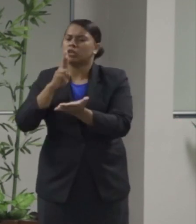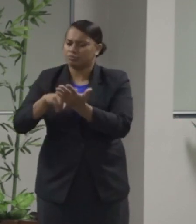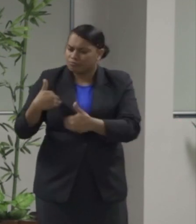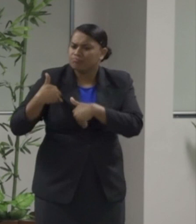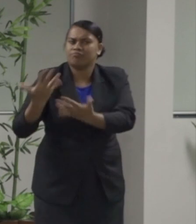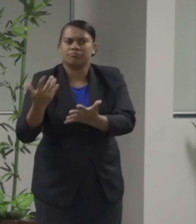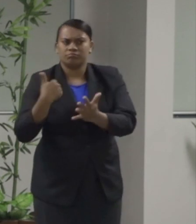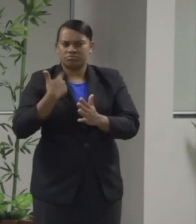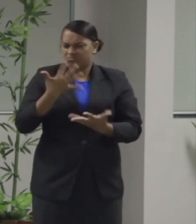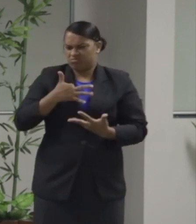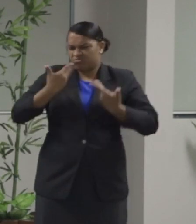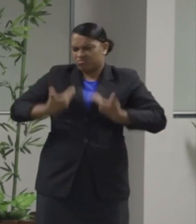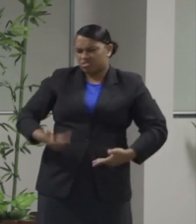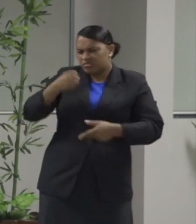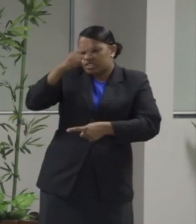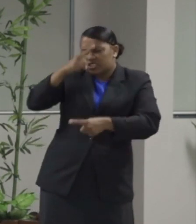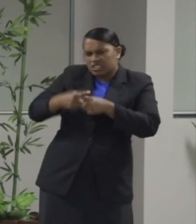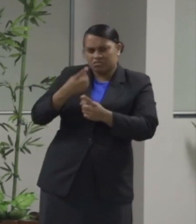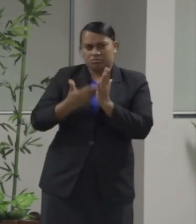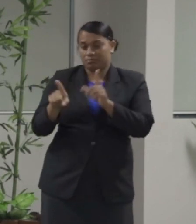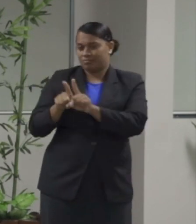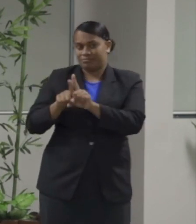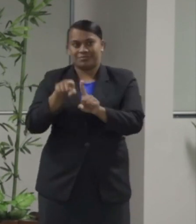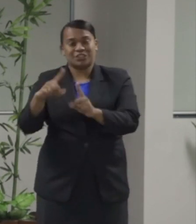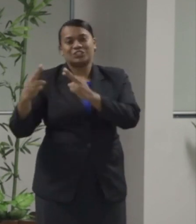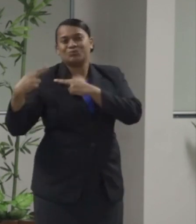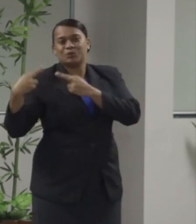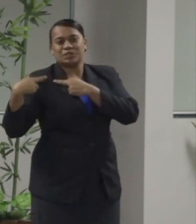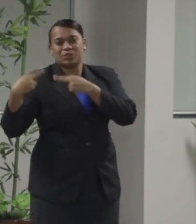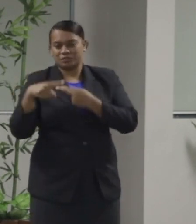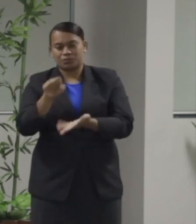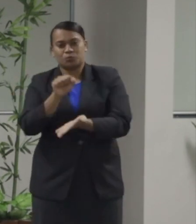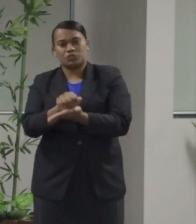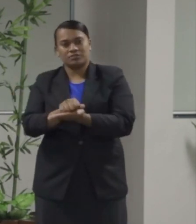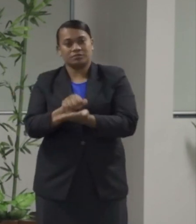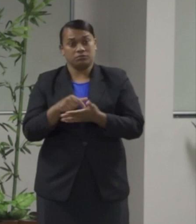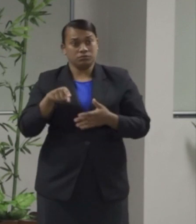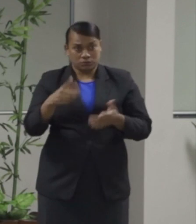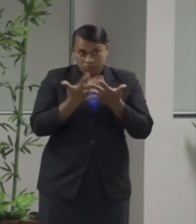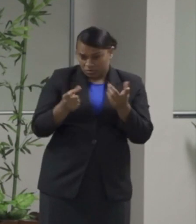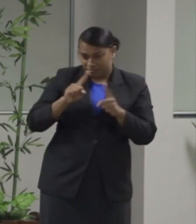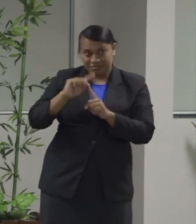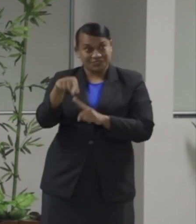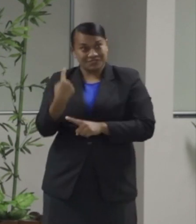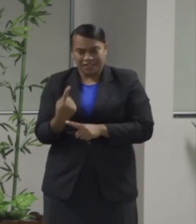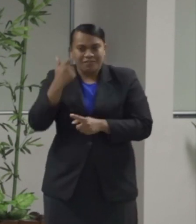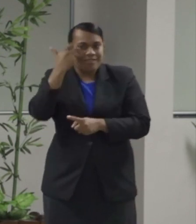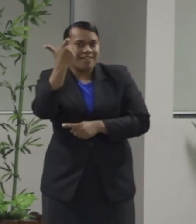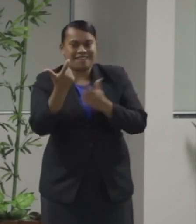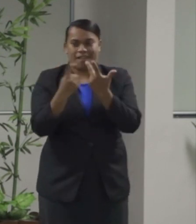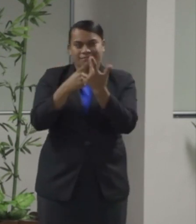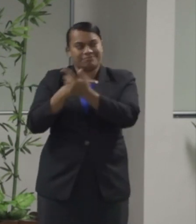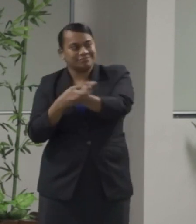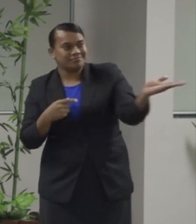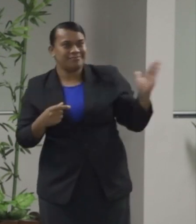develop, you are being incredibly responsible. And you are looking out for more than yourself. You are taking care of